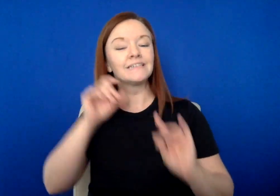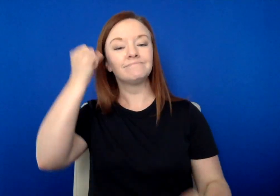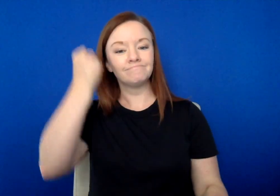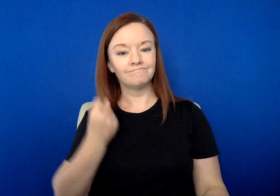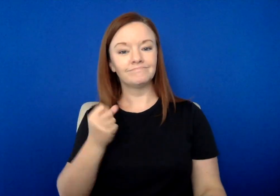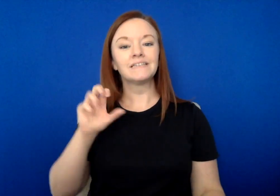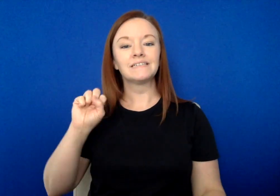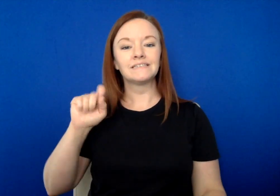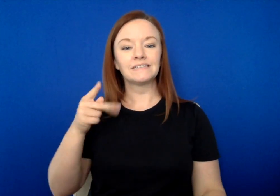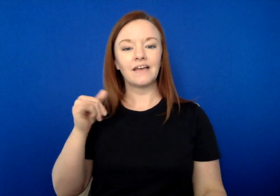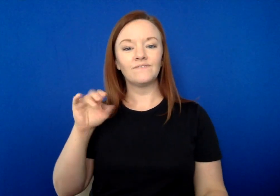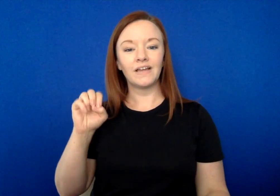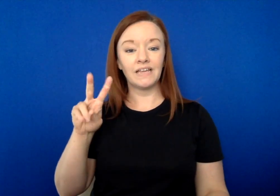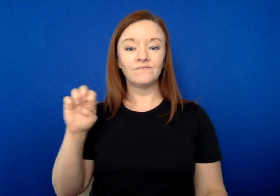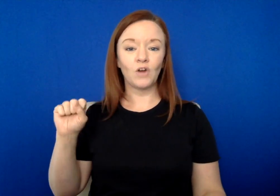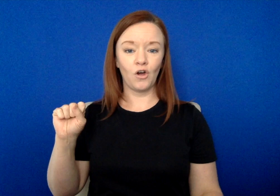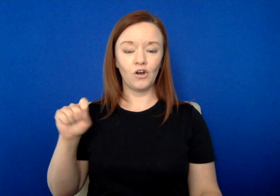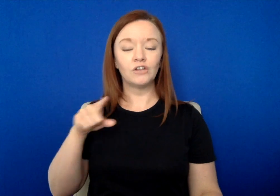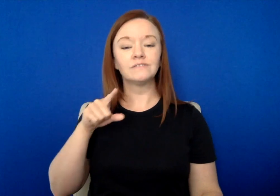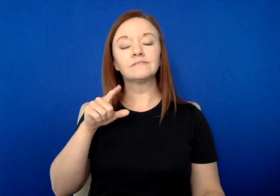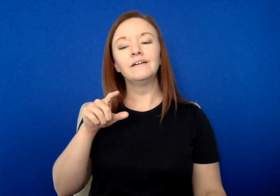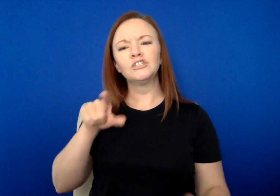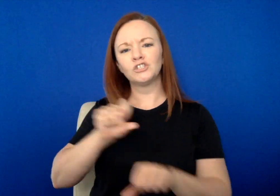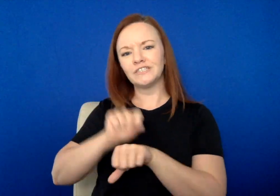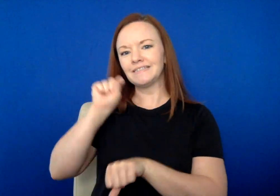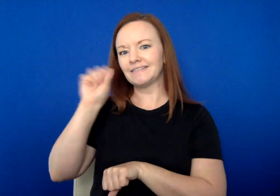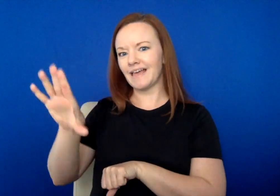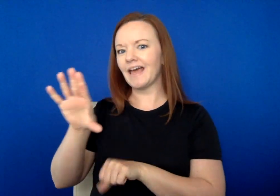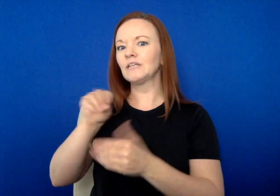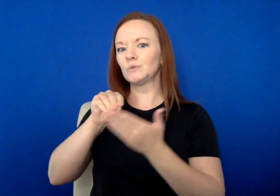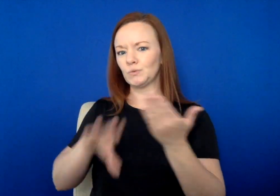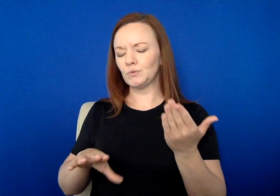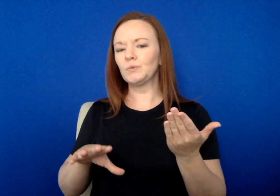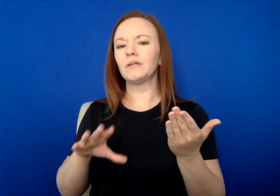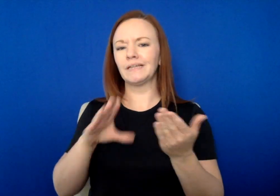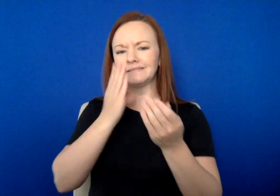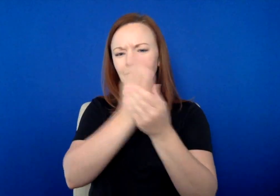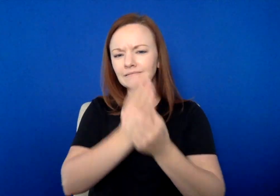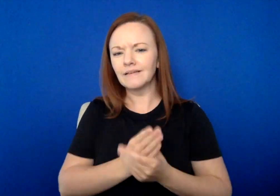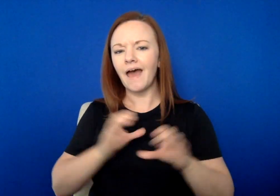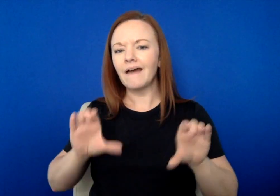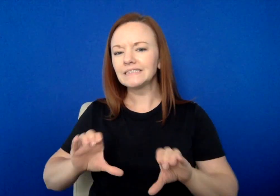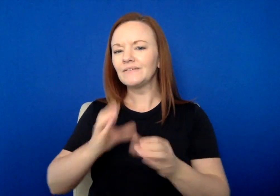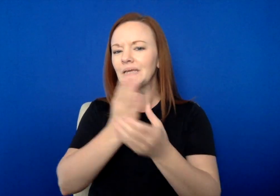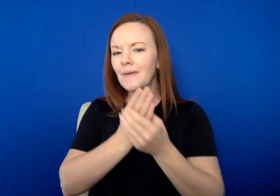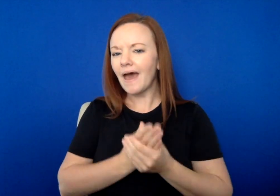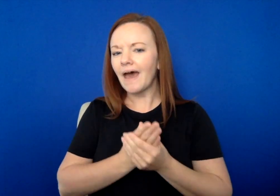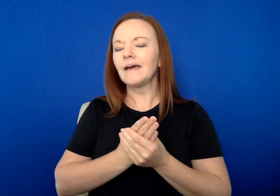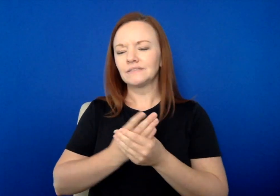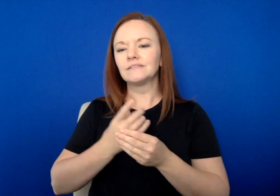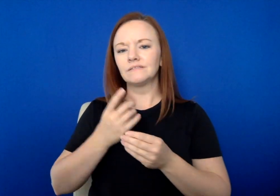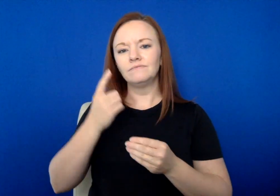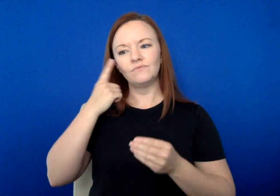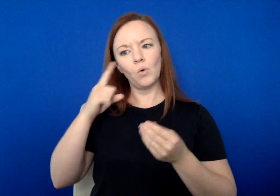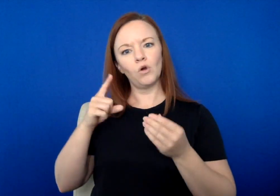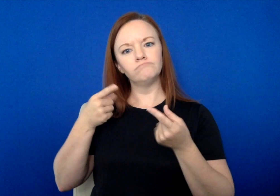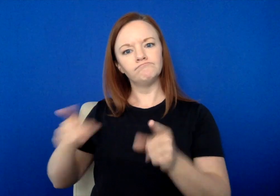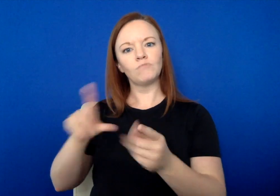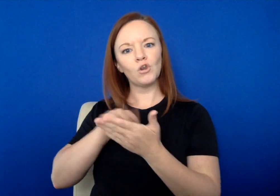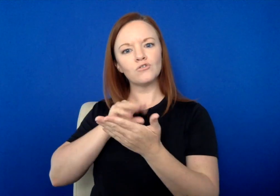activity packets to keep them learning after schools shut down. But these are key years for them to develop language skills, and